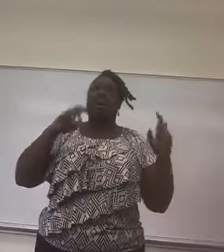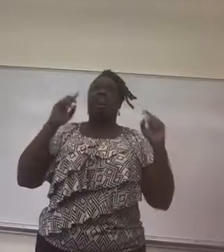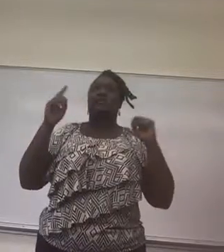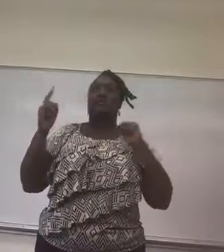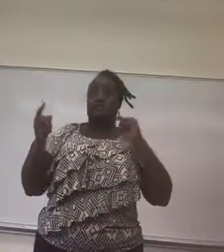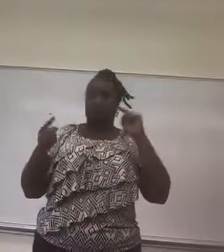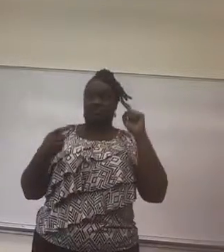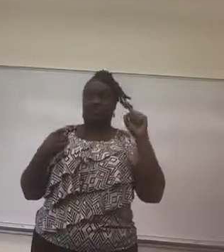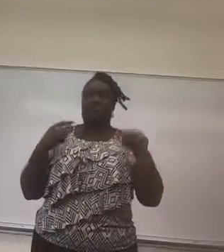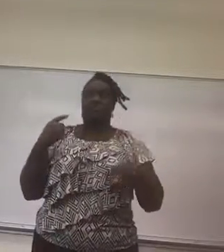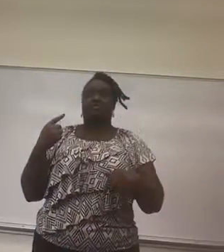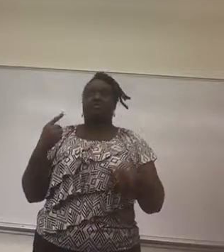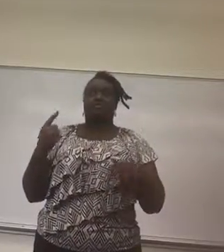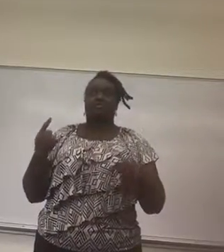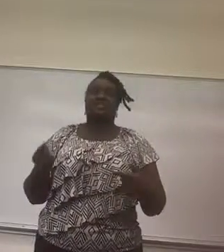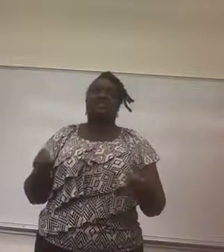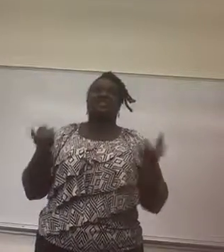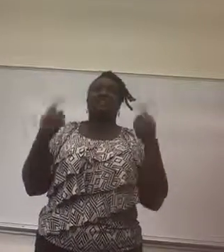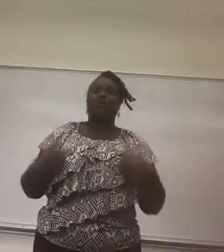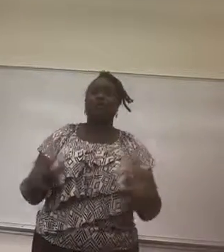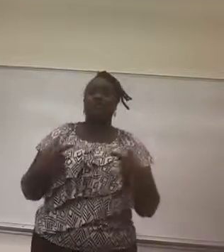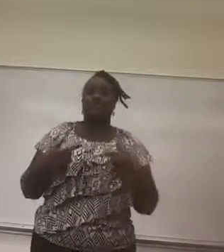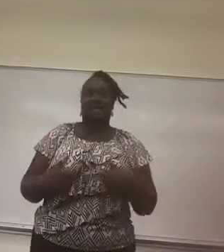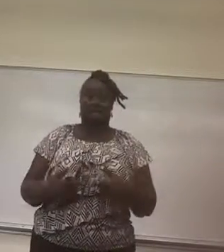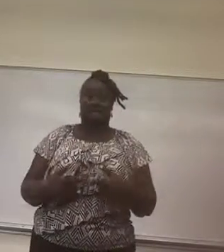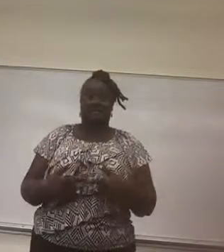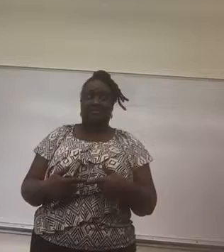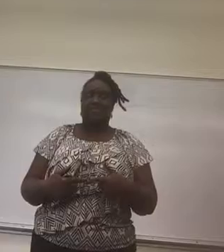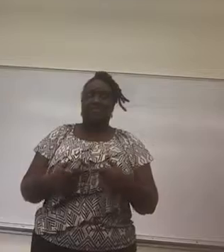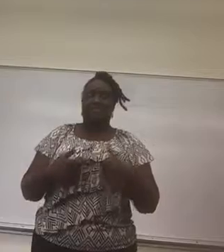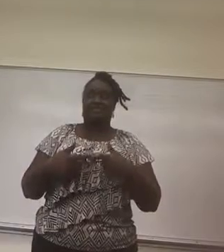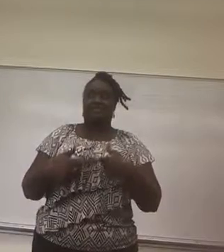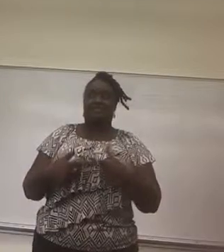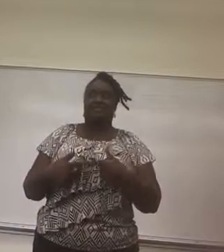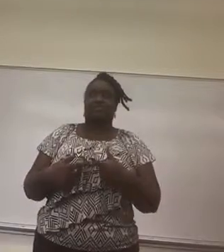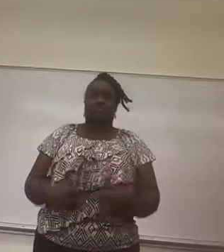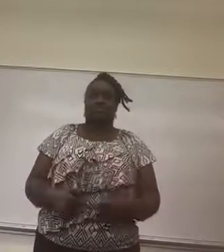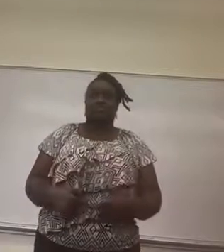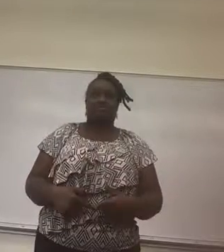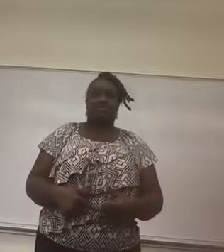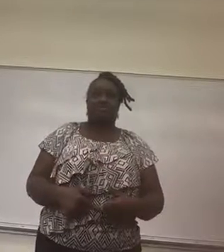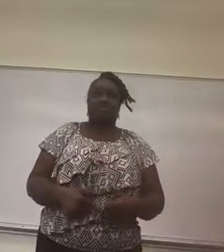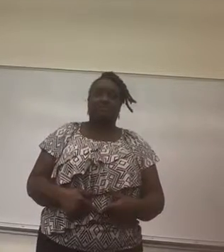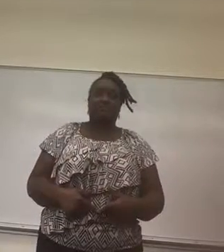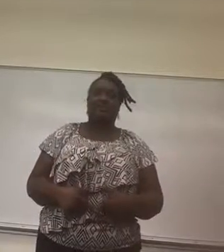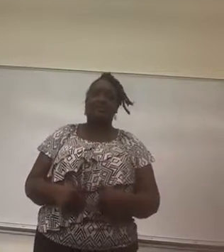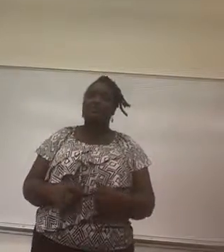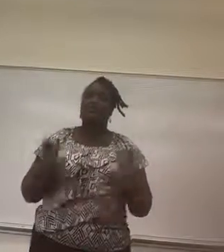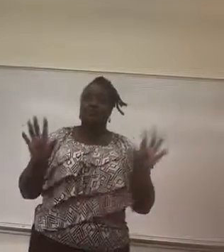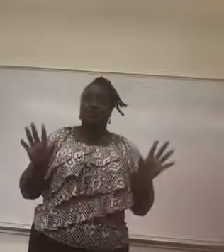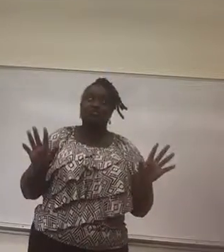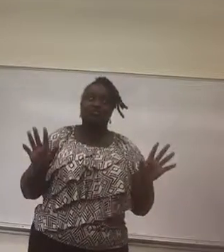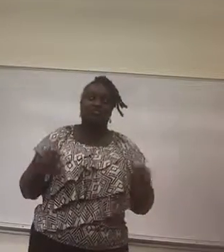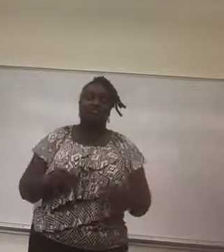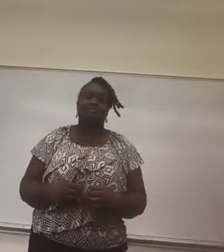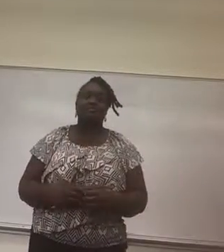and then I want you to follow my instructions and then show me the sign based on what you see me doing. All right, so here are the instructions.